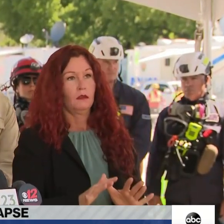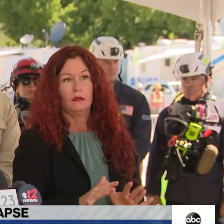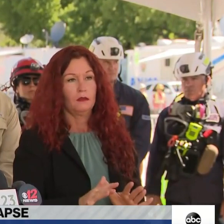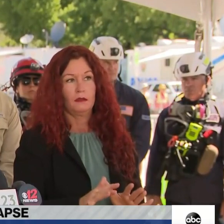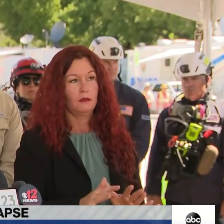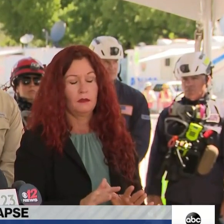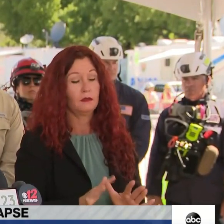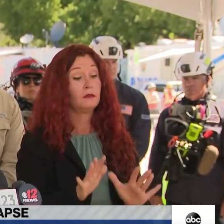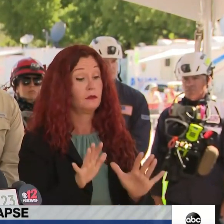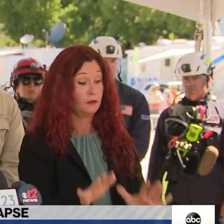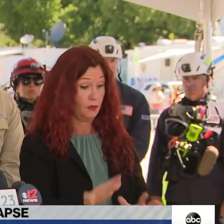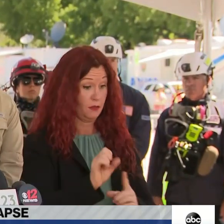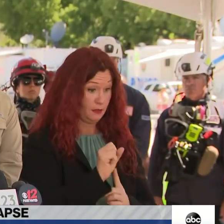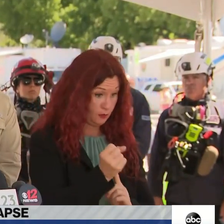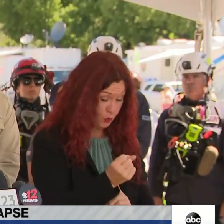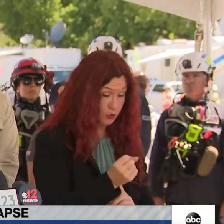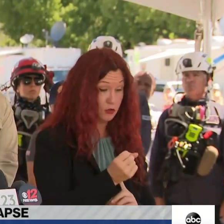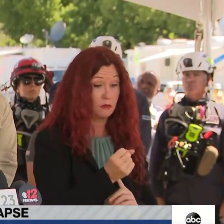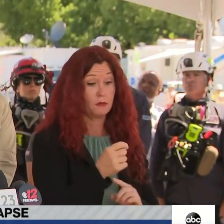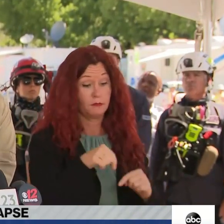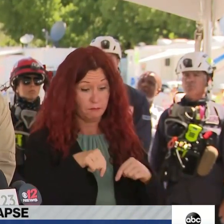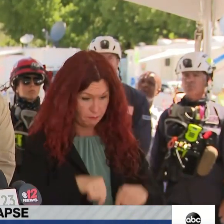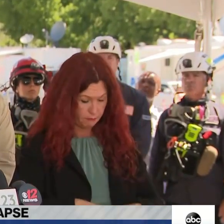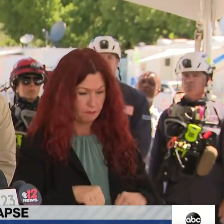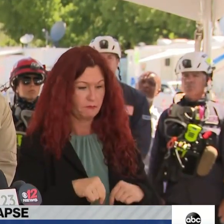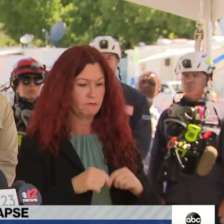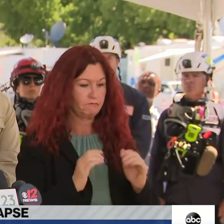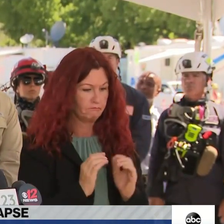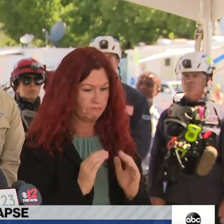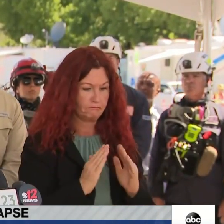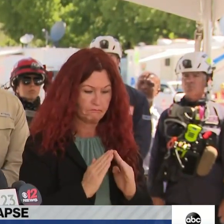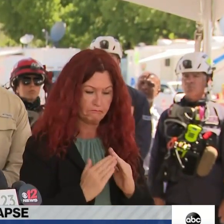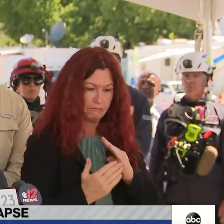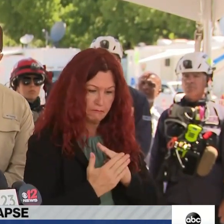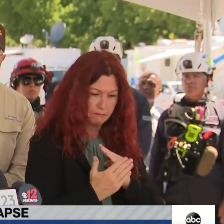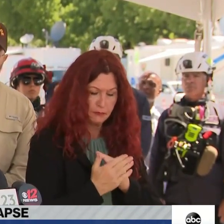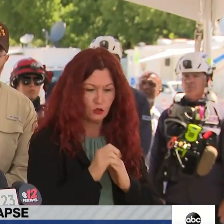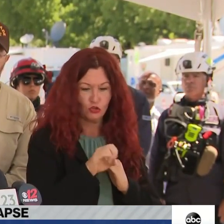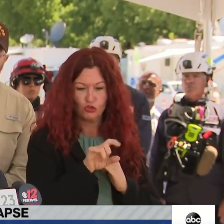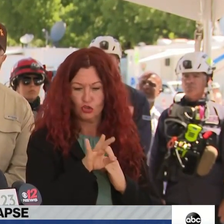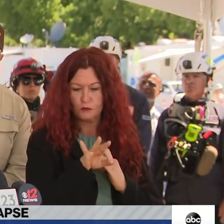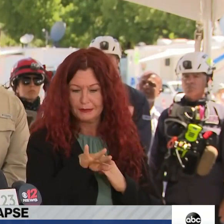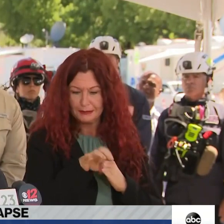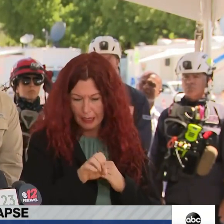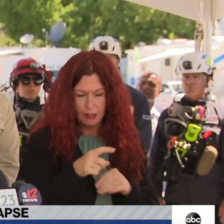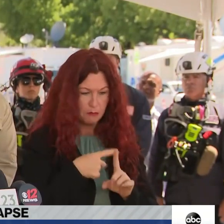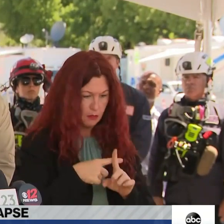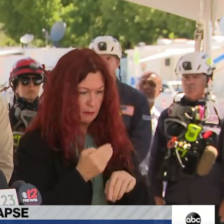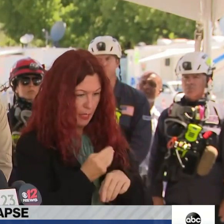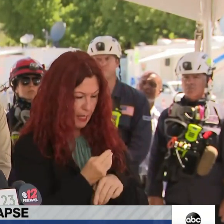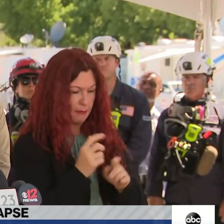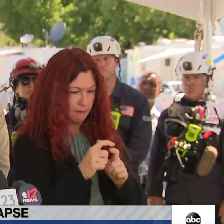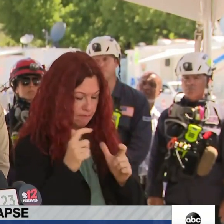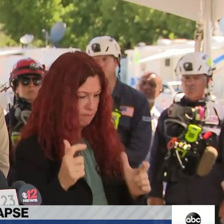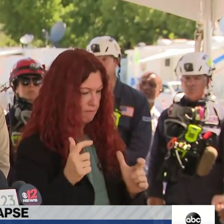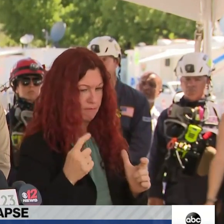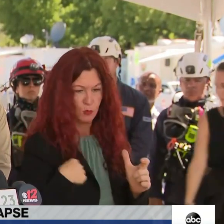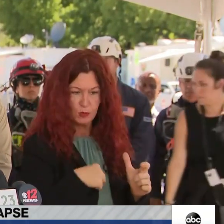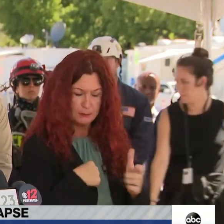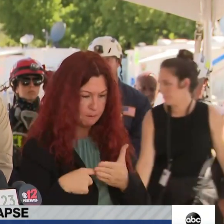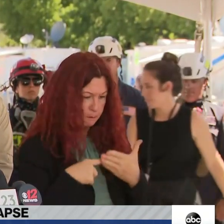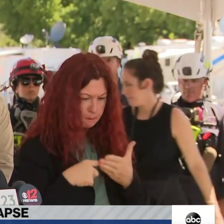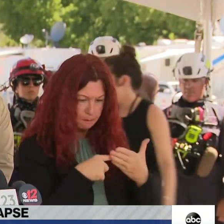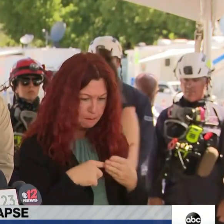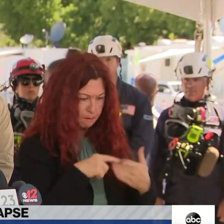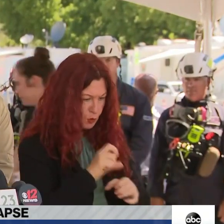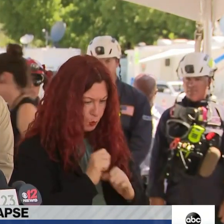both Surfside and Miami-Dade are making the best decision under the circumstances. And again, we pledged support from the beginning